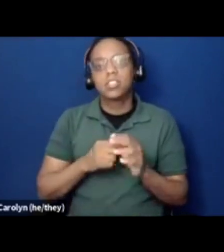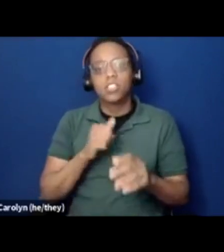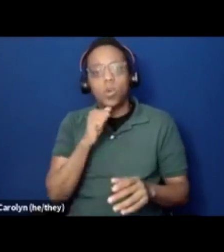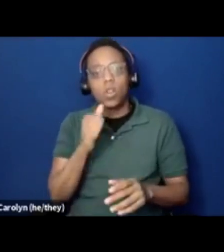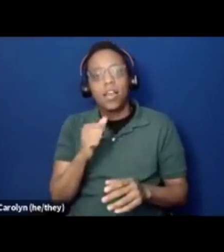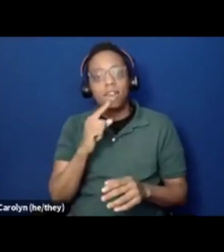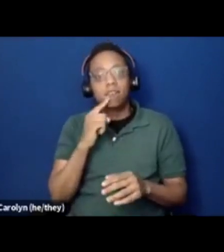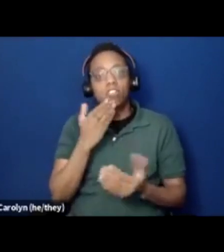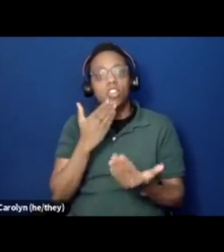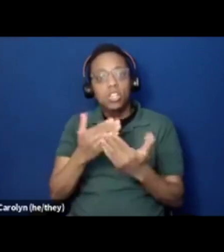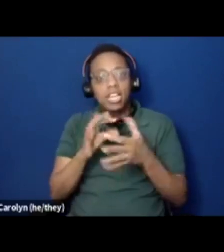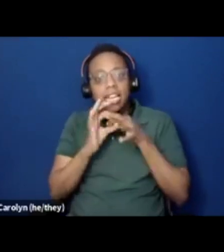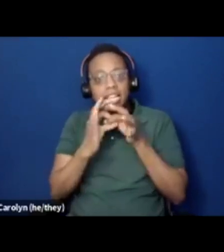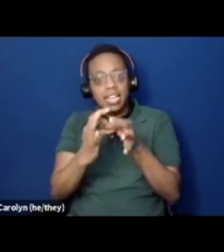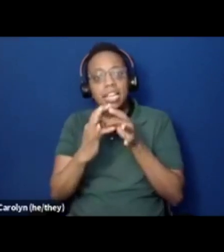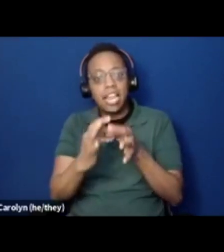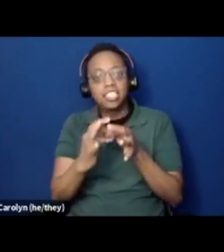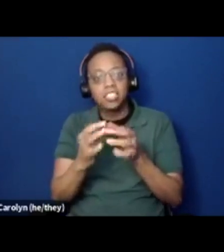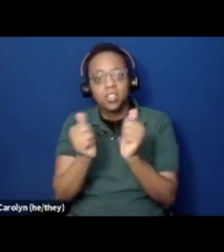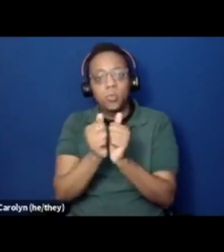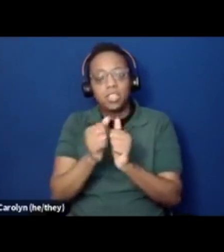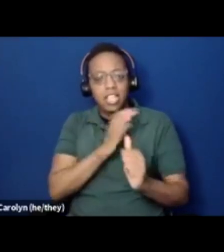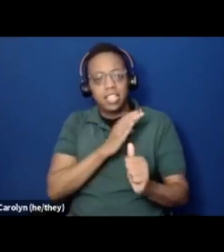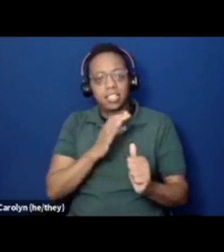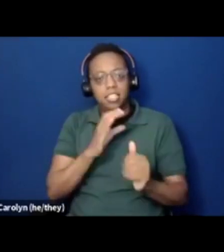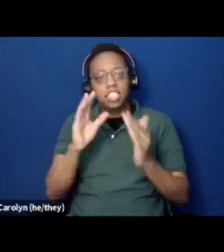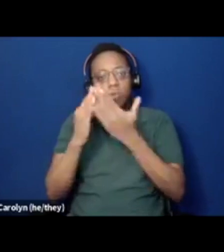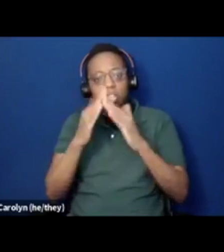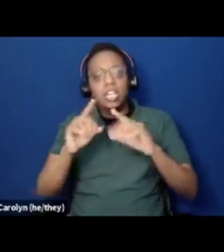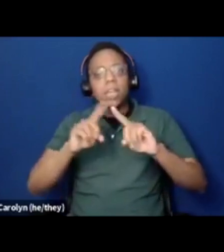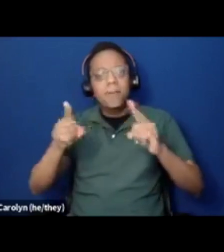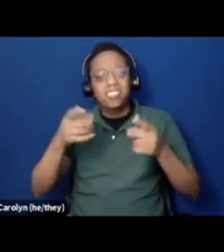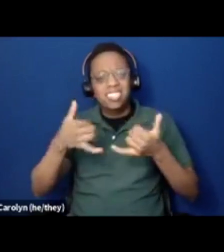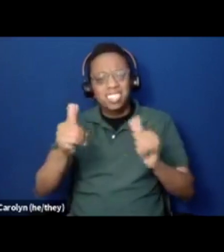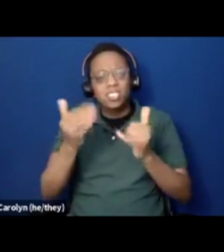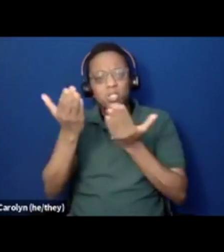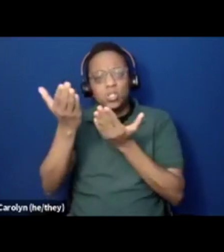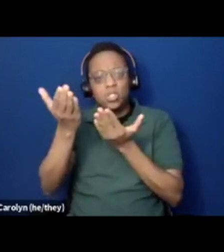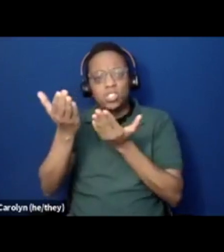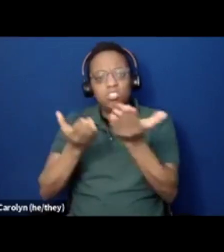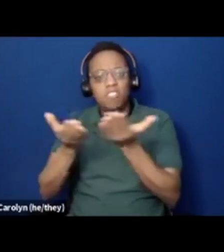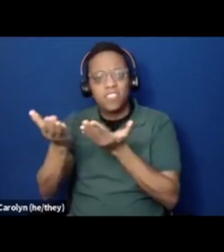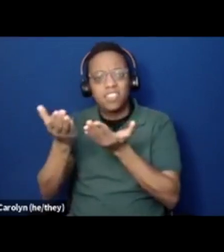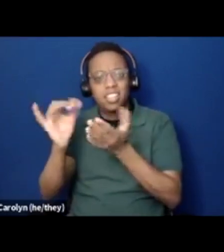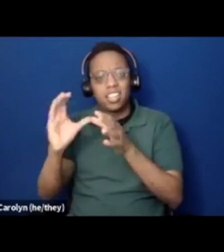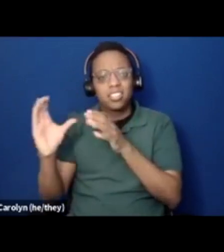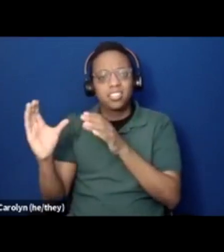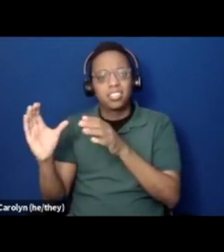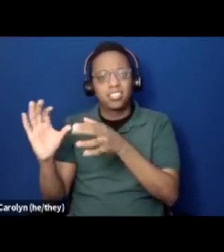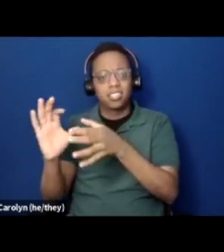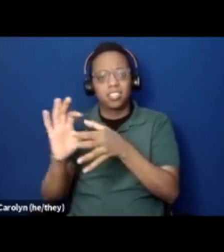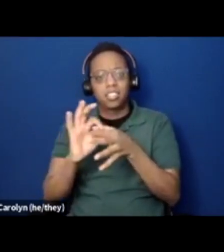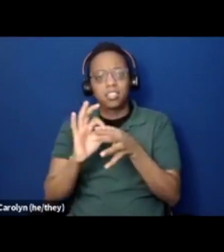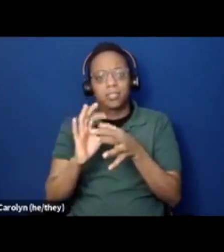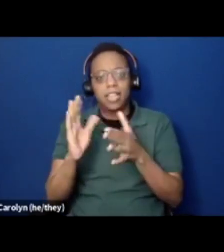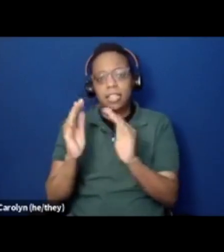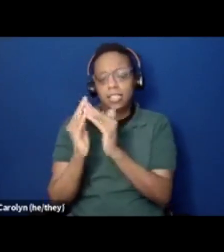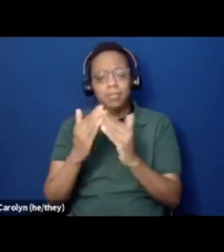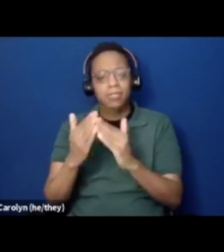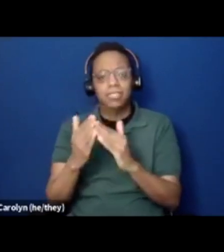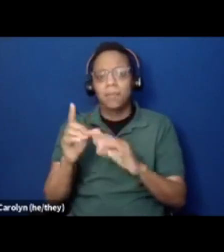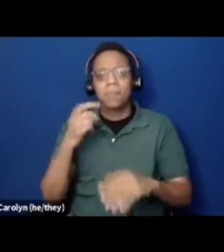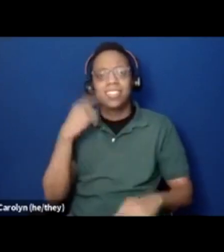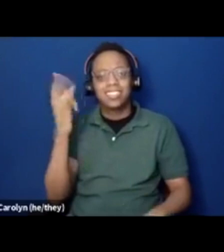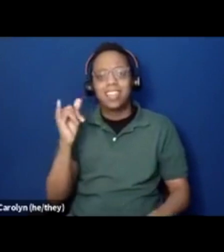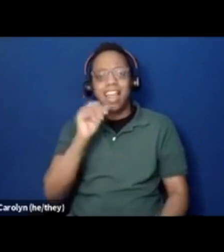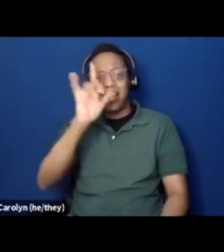they're actually serving that community. And that's not what allyship looks like. Allyship looks like stepping aside to make space for